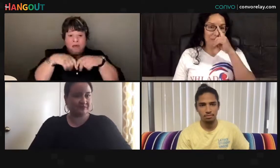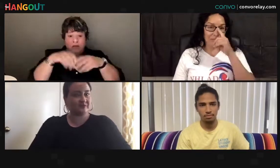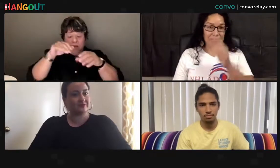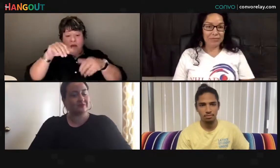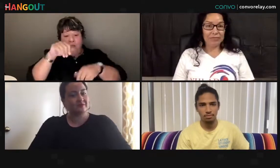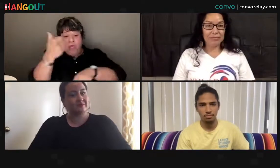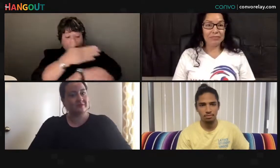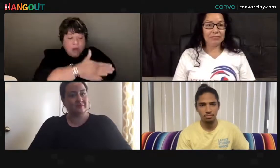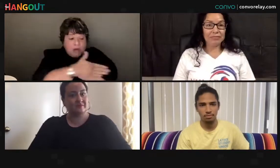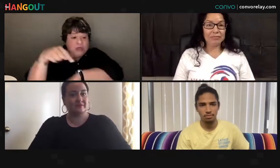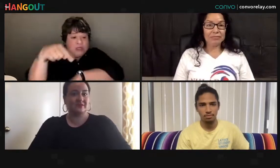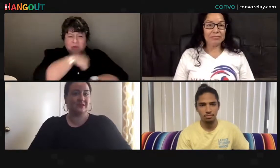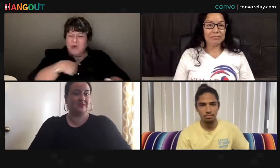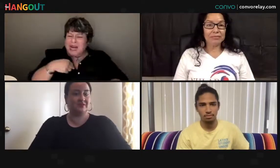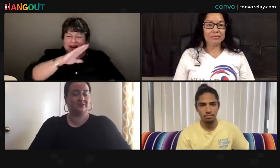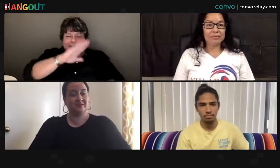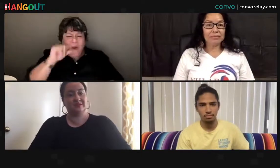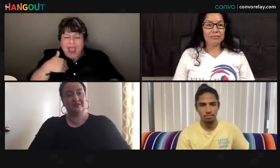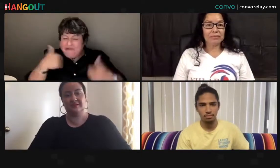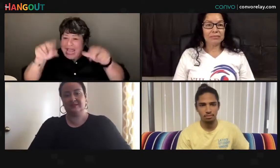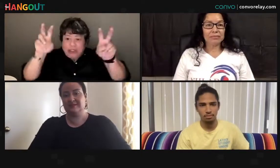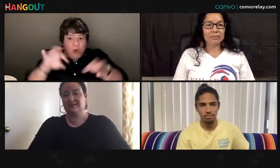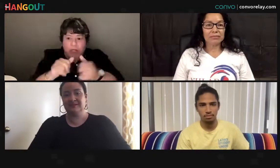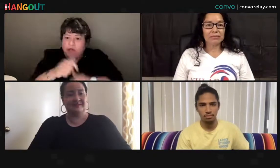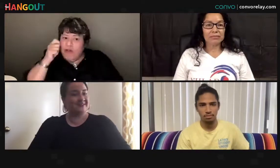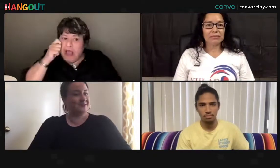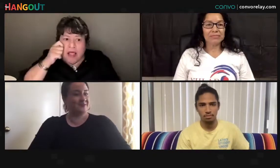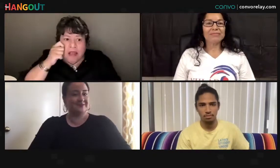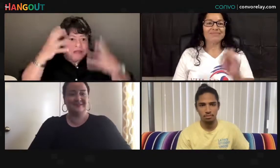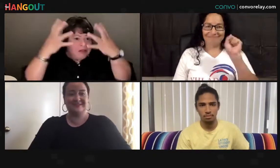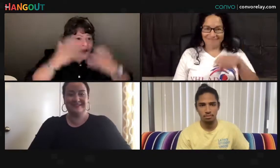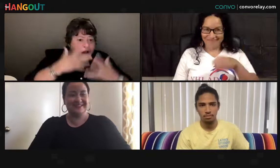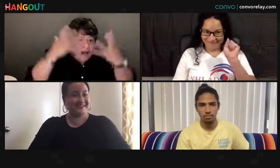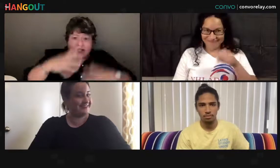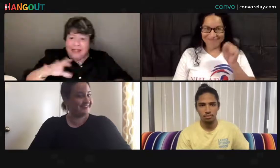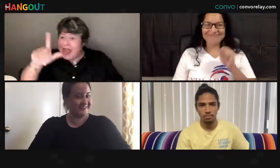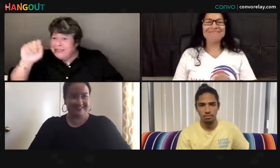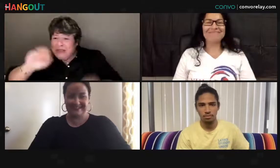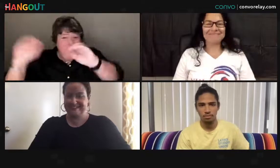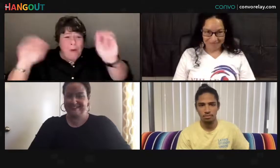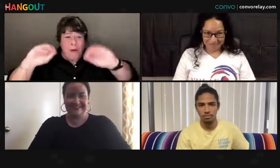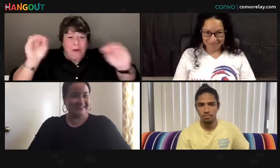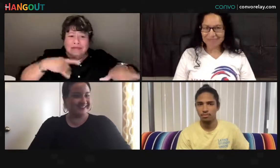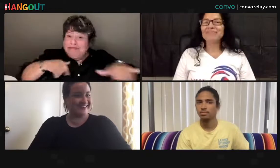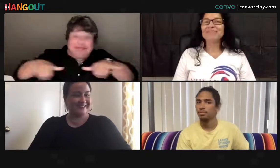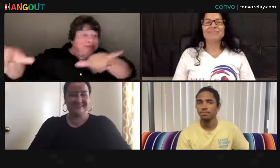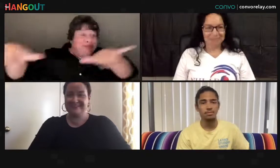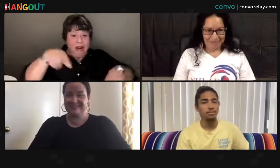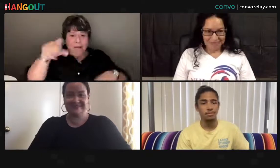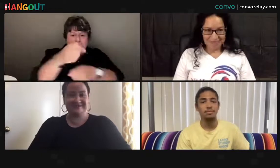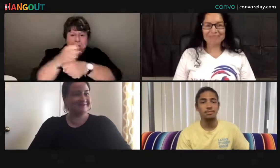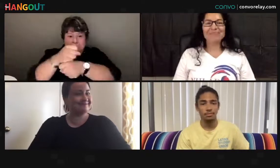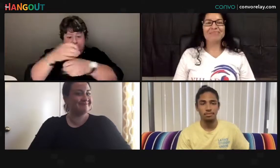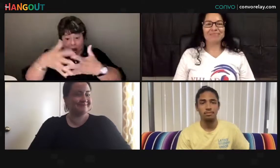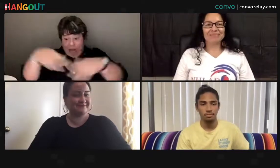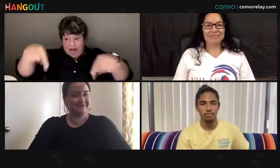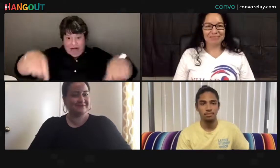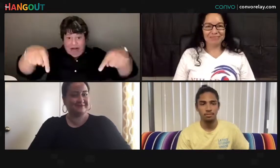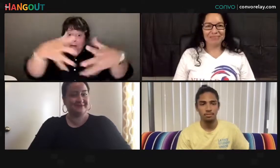I would say the same thing, but I did want to emphasize that we don't have any issues with race, anything like that. But in